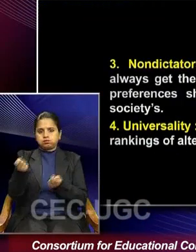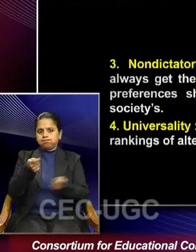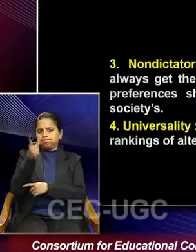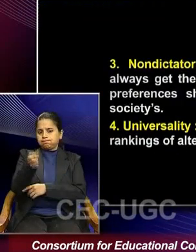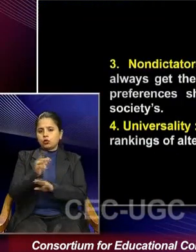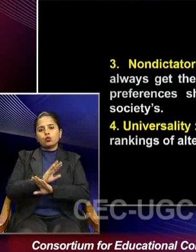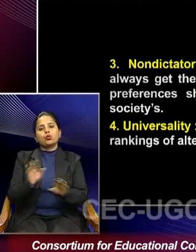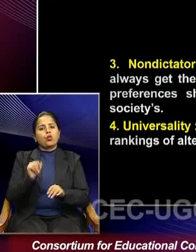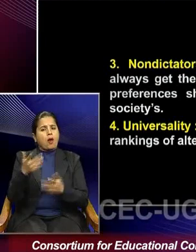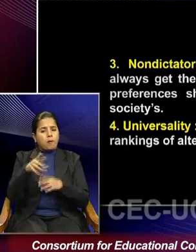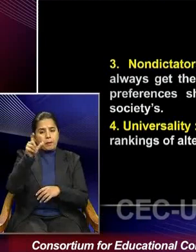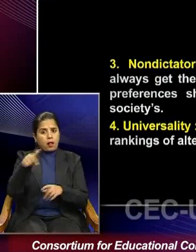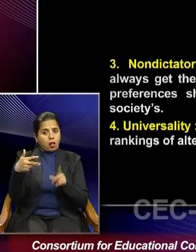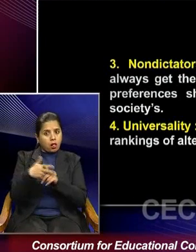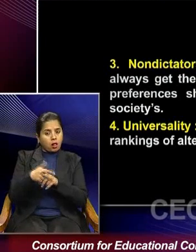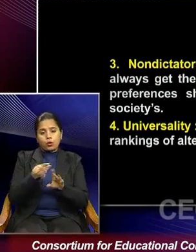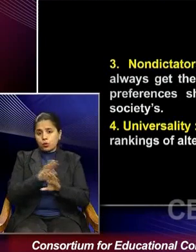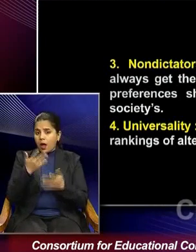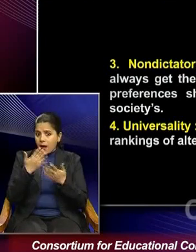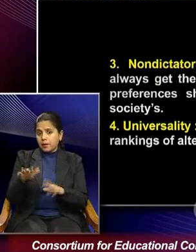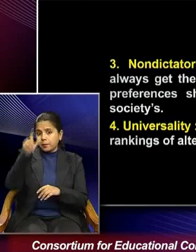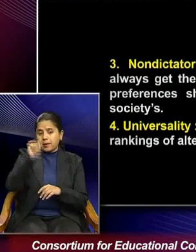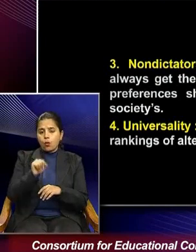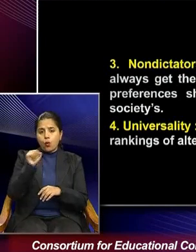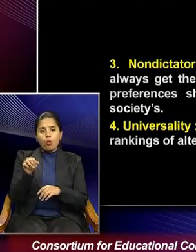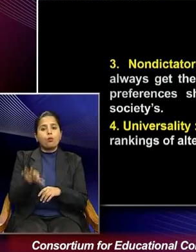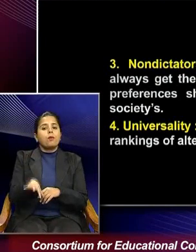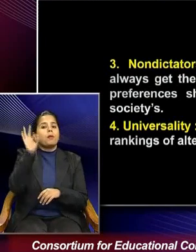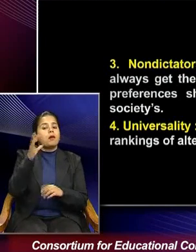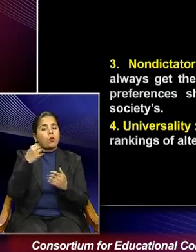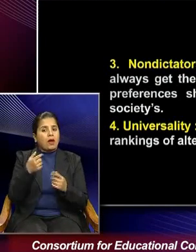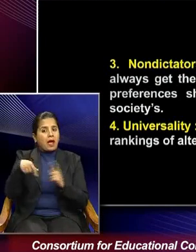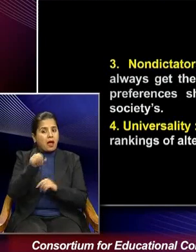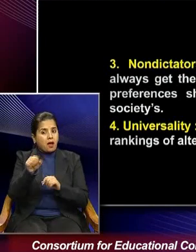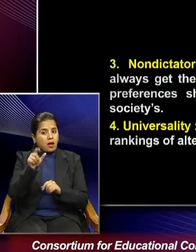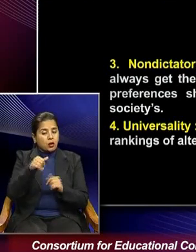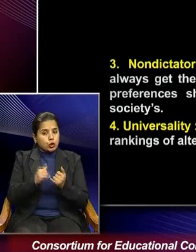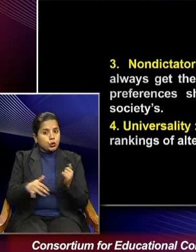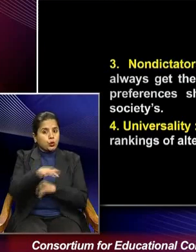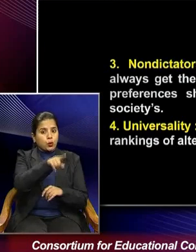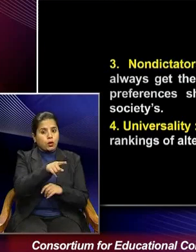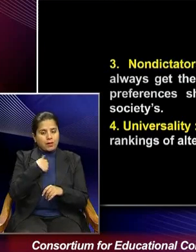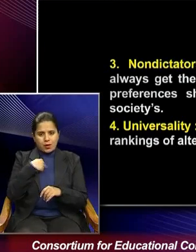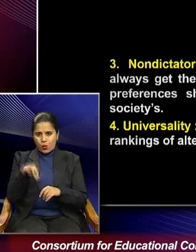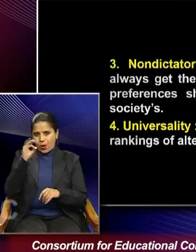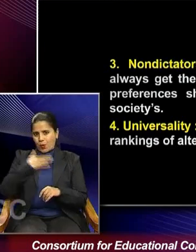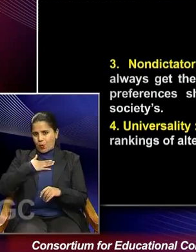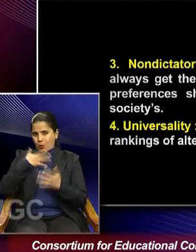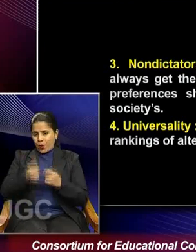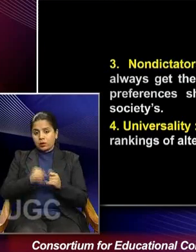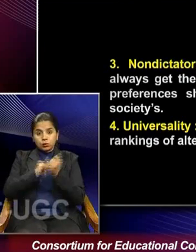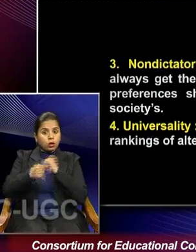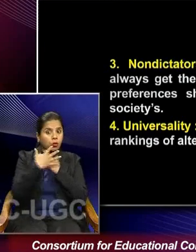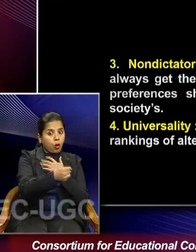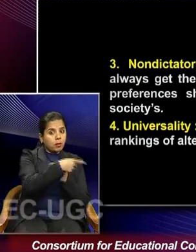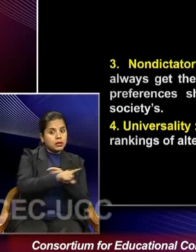their way, that is, no one's preference should become the society's preference. That is called